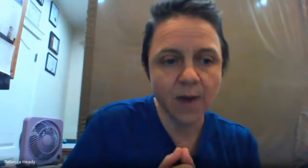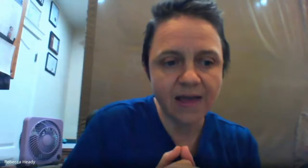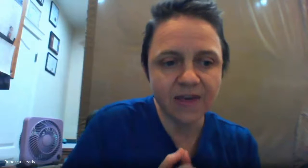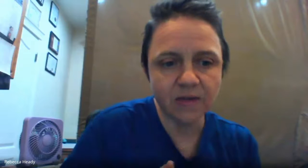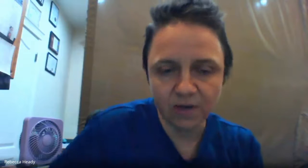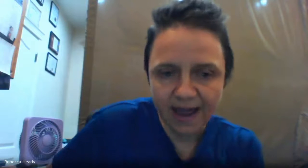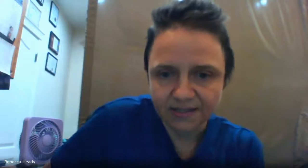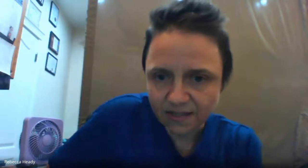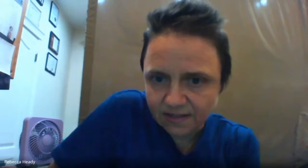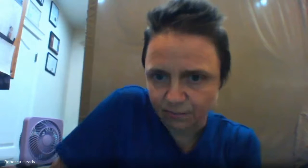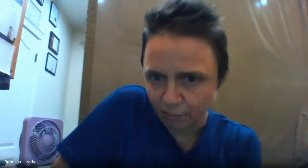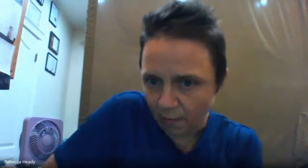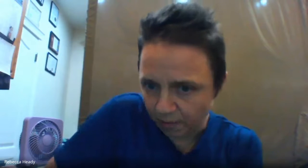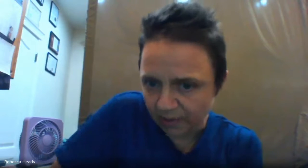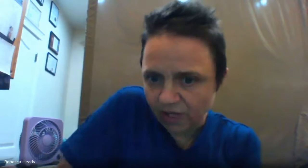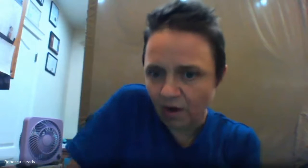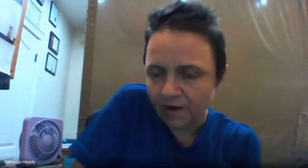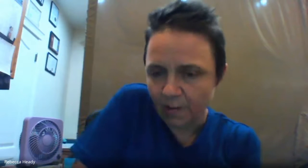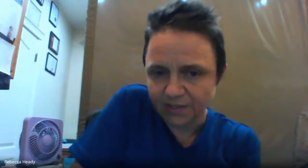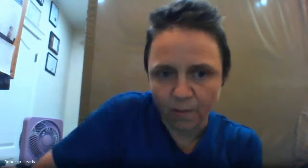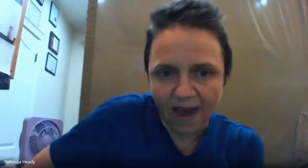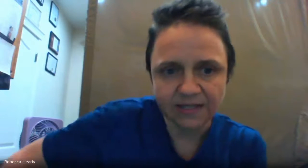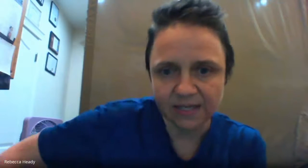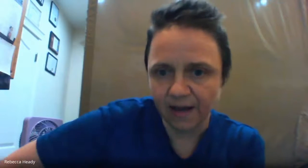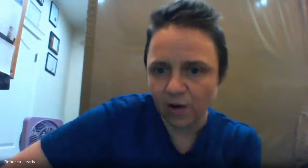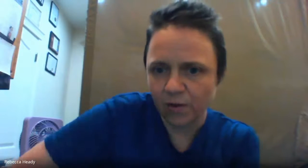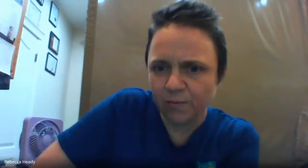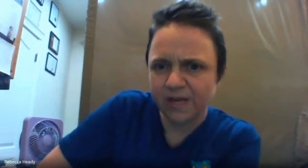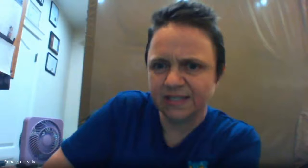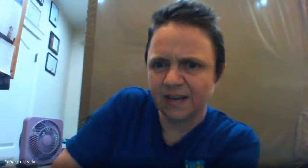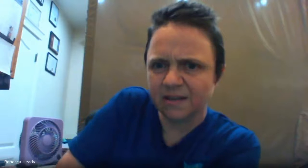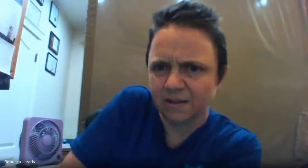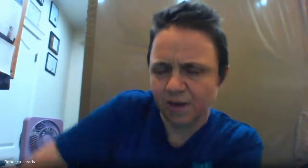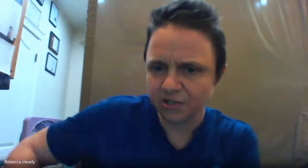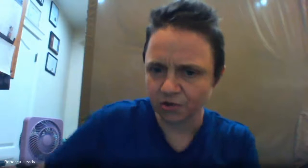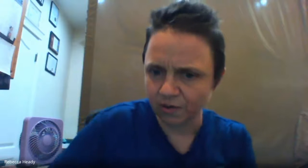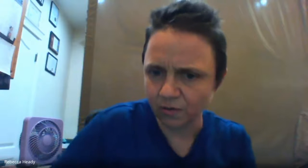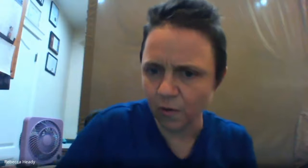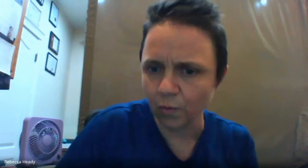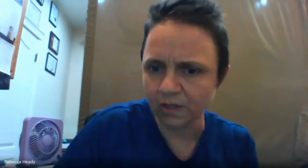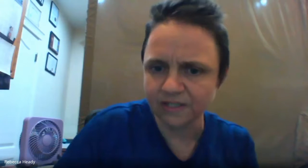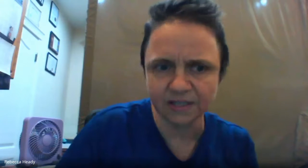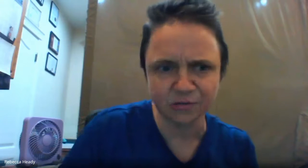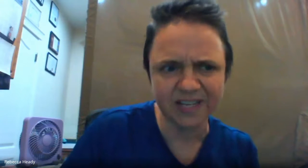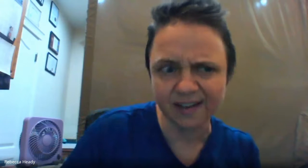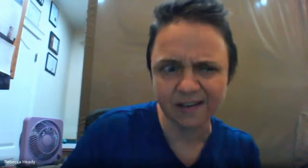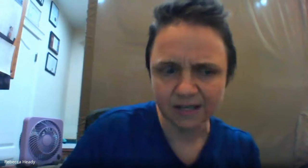can probably look at all the numbers and go back and see. I know he said to make sure that 6 through 10 at least for